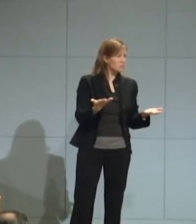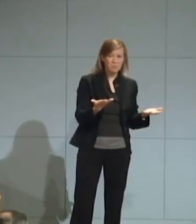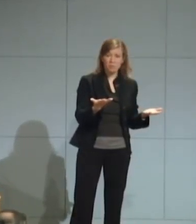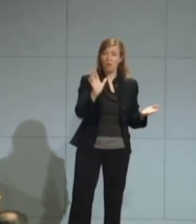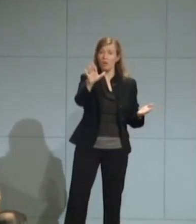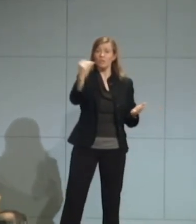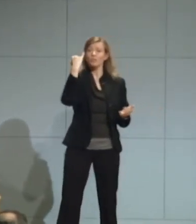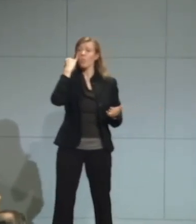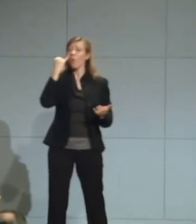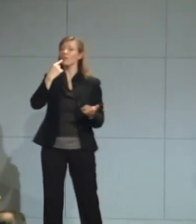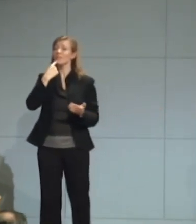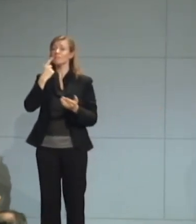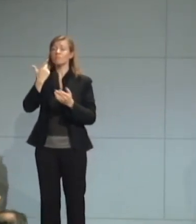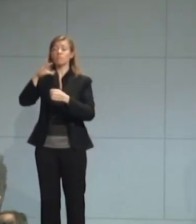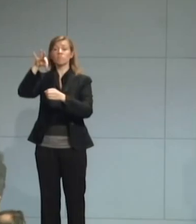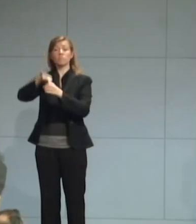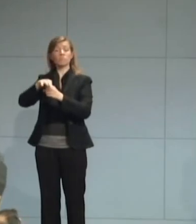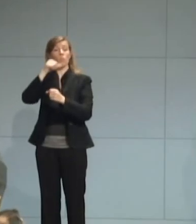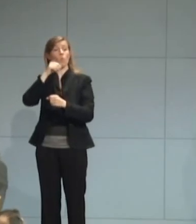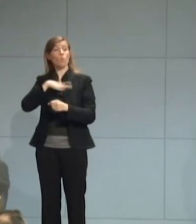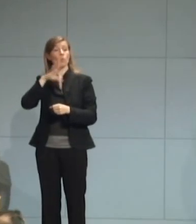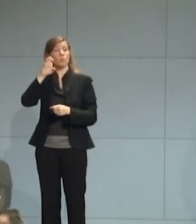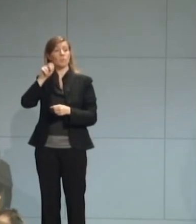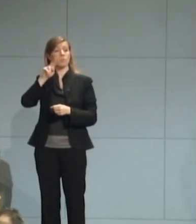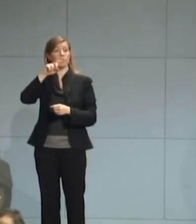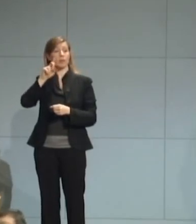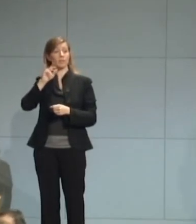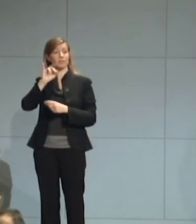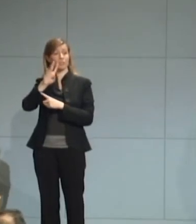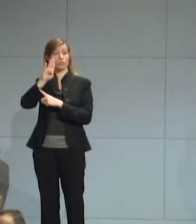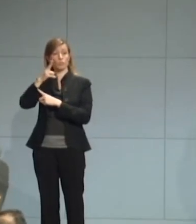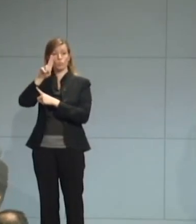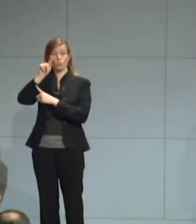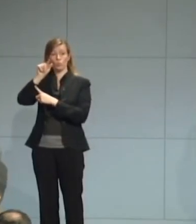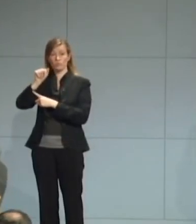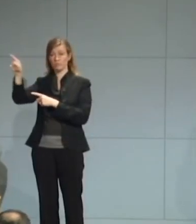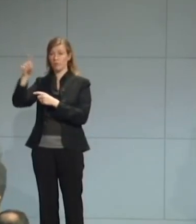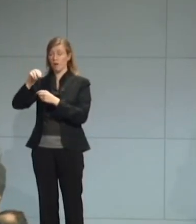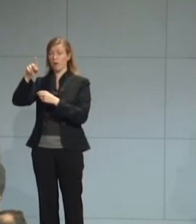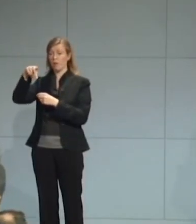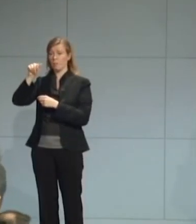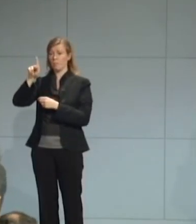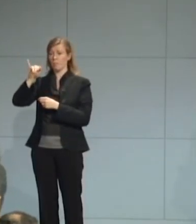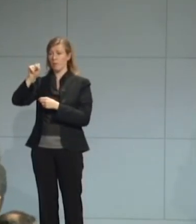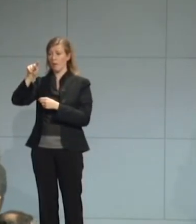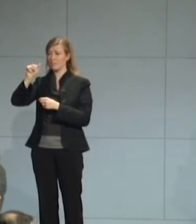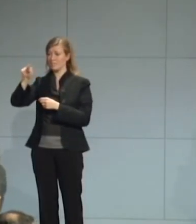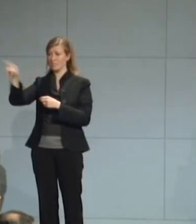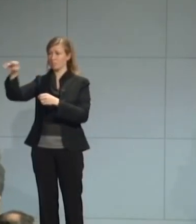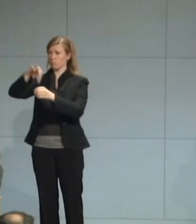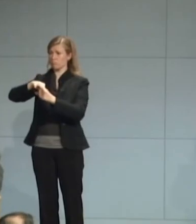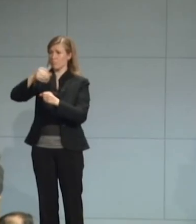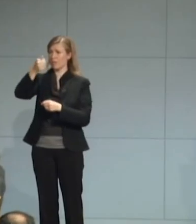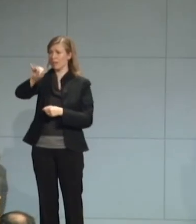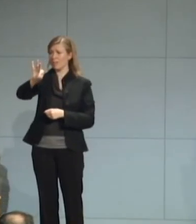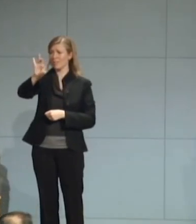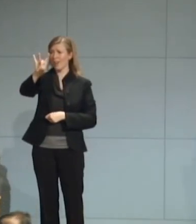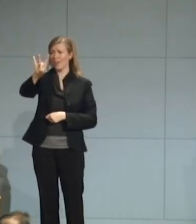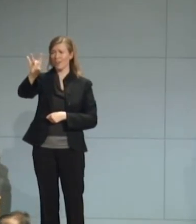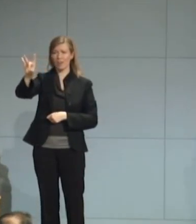they grew up in and prefer is somehow a dangerous, dangerous destruction of all that we hold